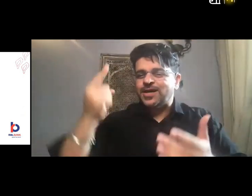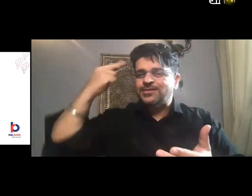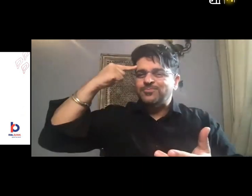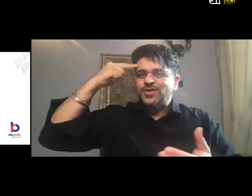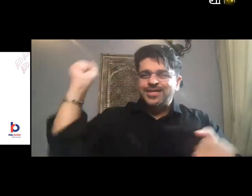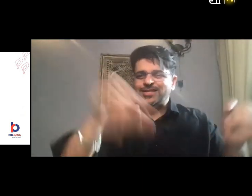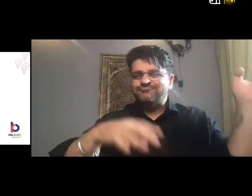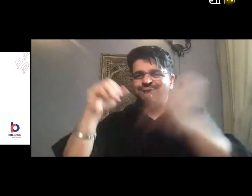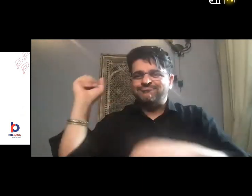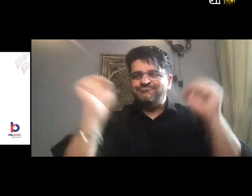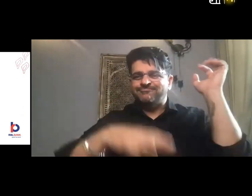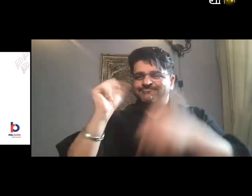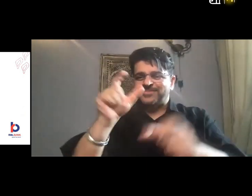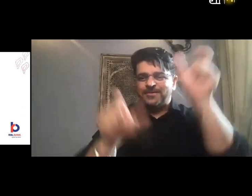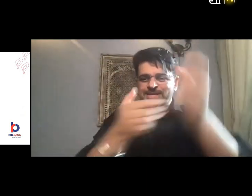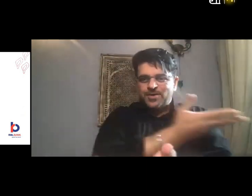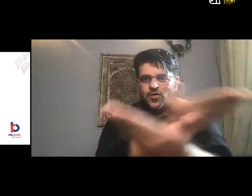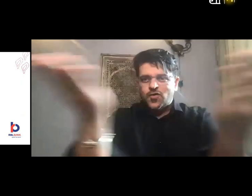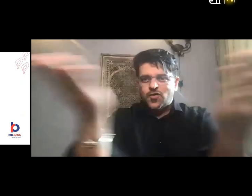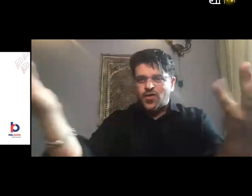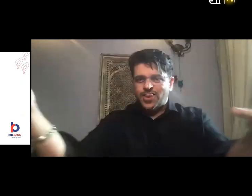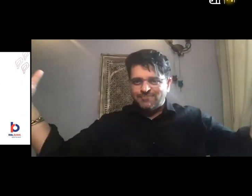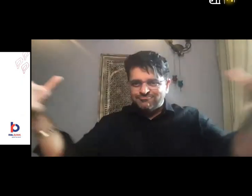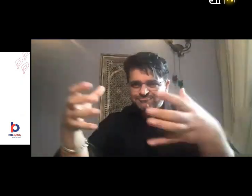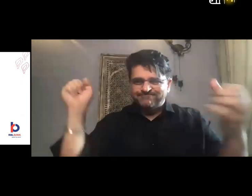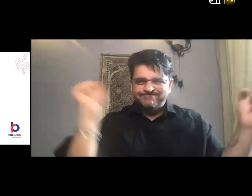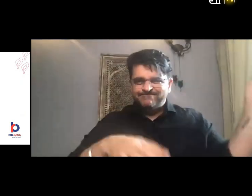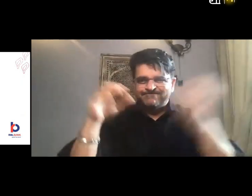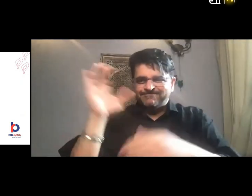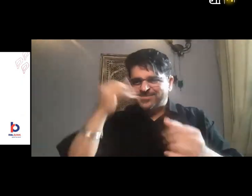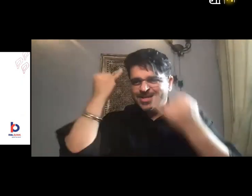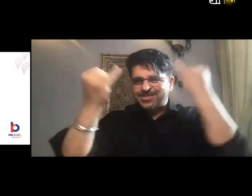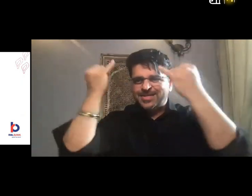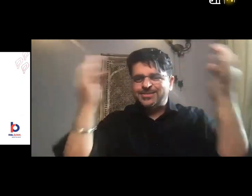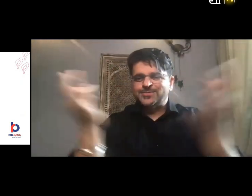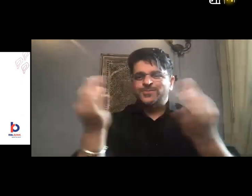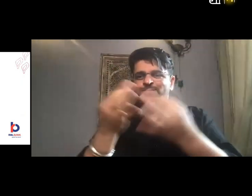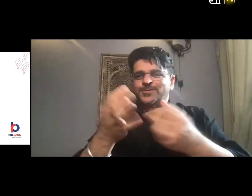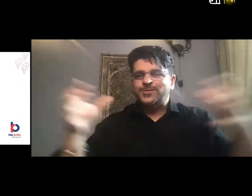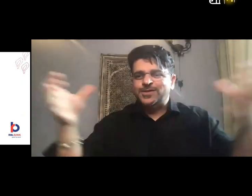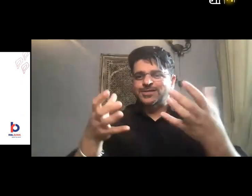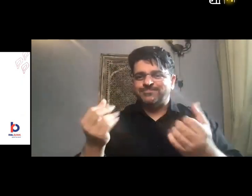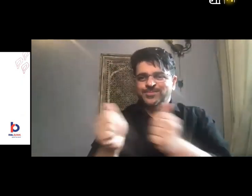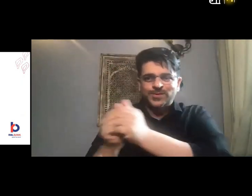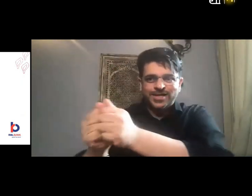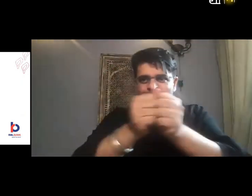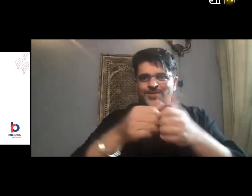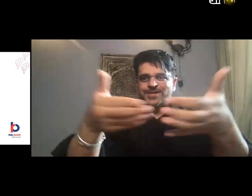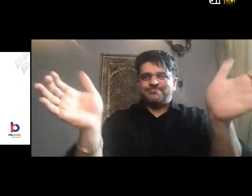for the Manthan. Manthan means brainstorming, sharing ideas of everyone coming together and discussing